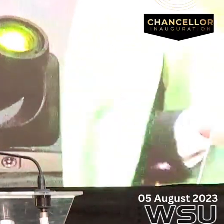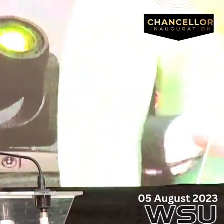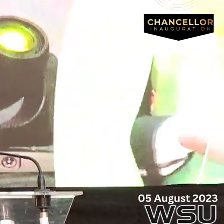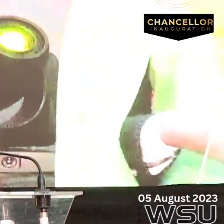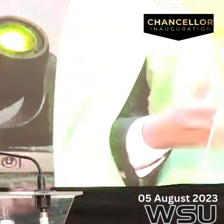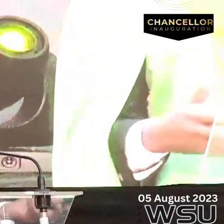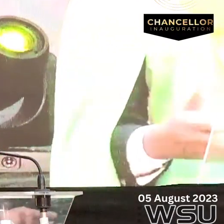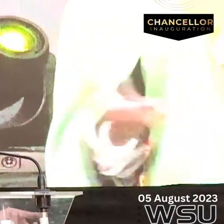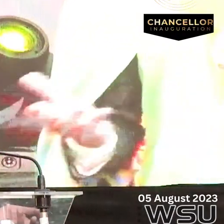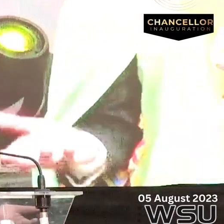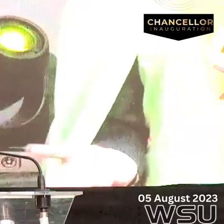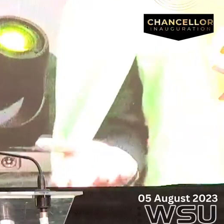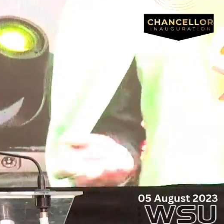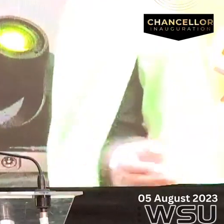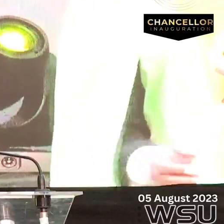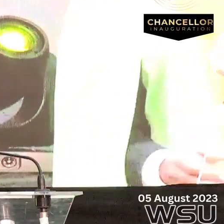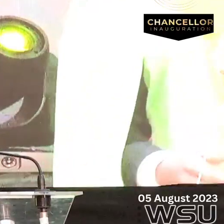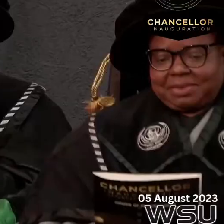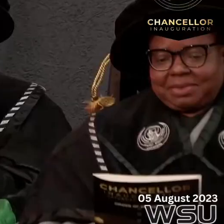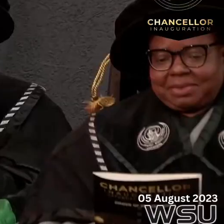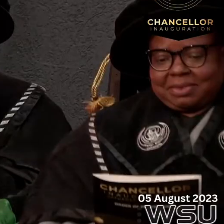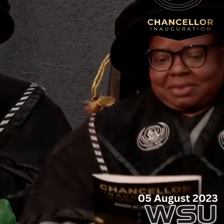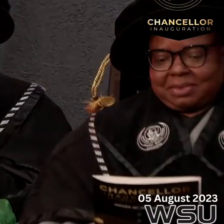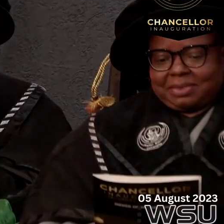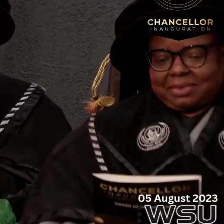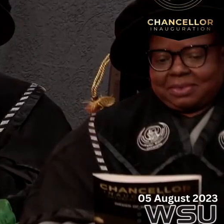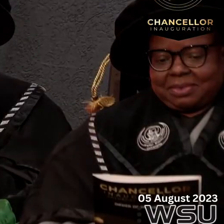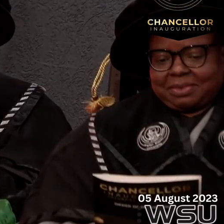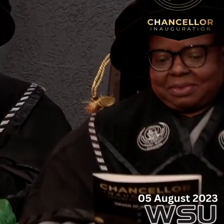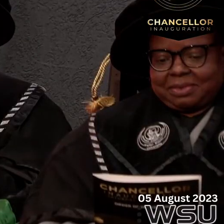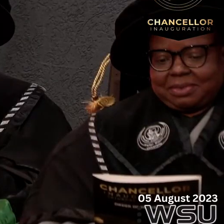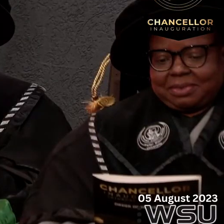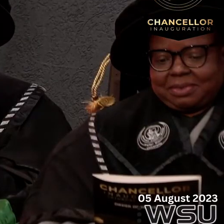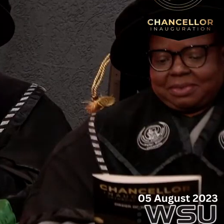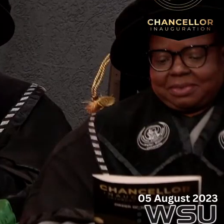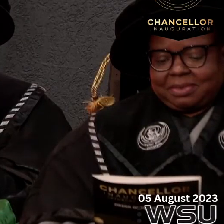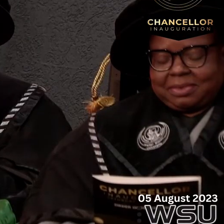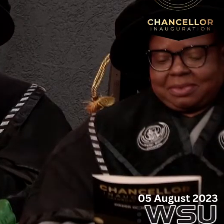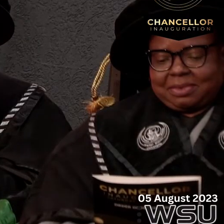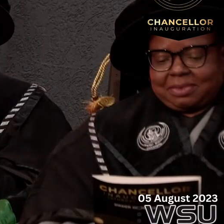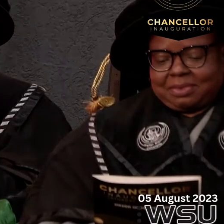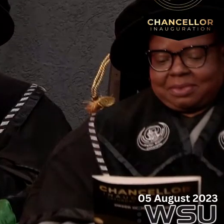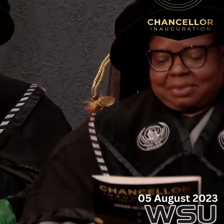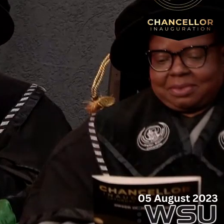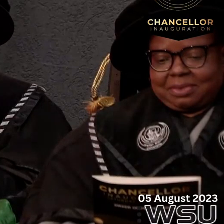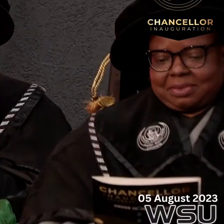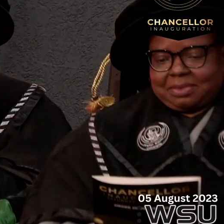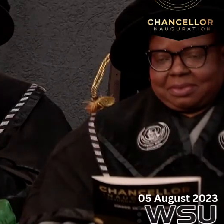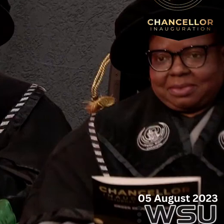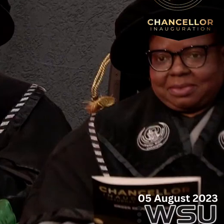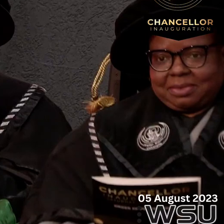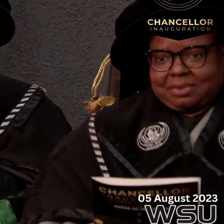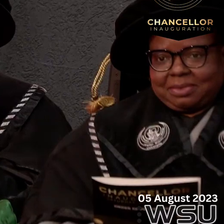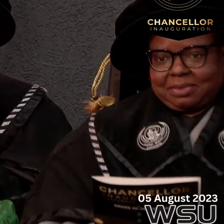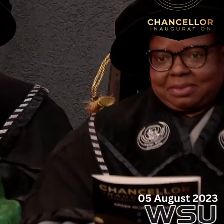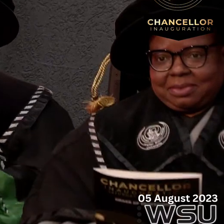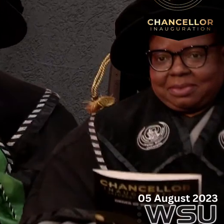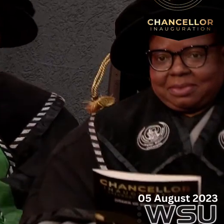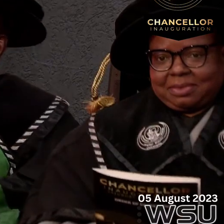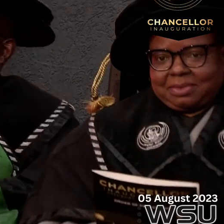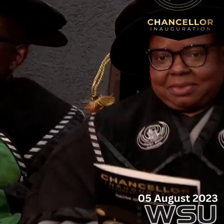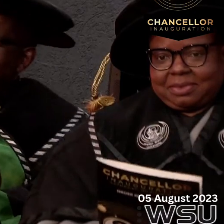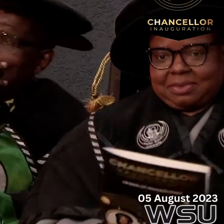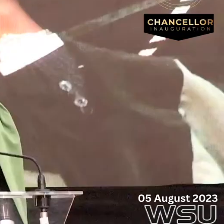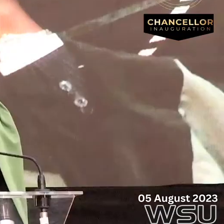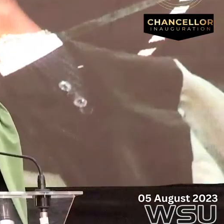ndizowubiza umamthembu bazothetha nathi into enayo ke njengoba nam ke ndingumntana omgqubo ndiyayazi uba imbongi xa